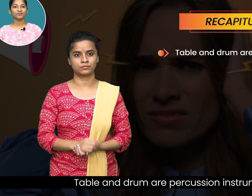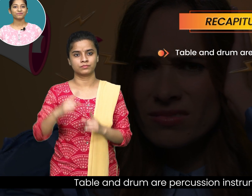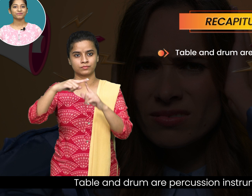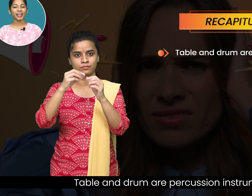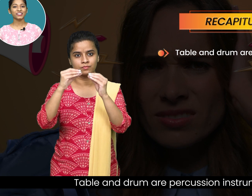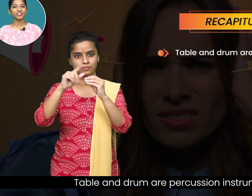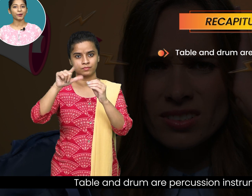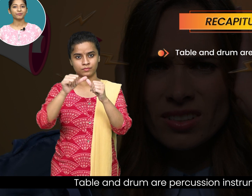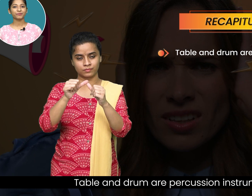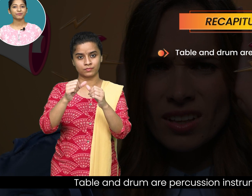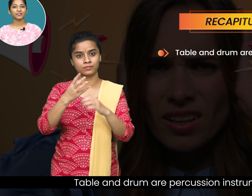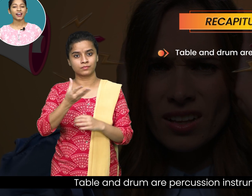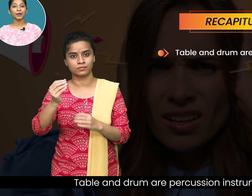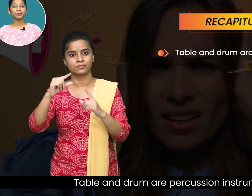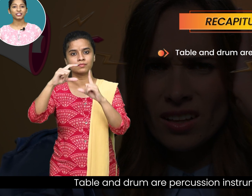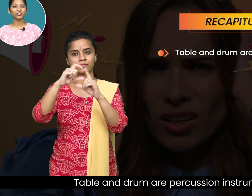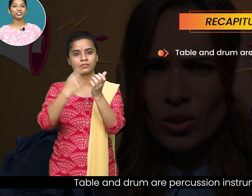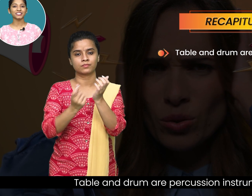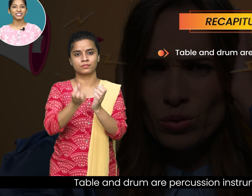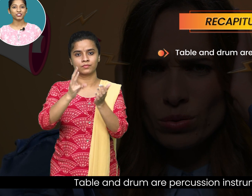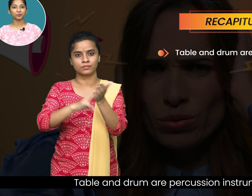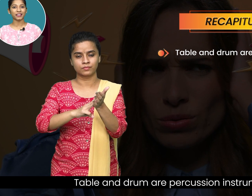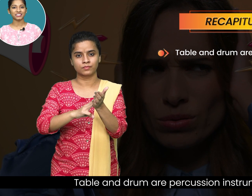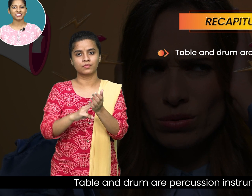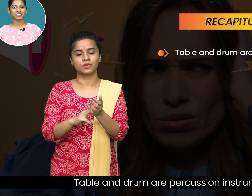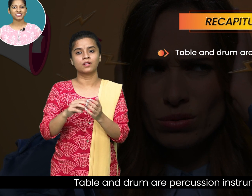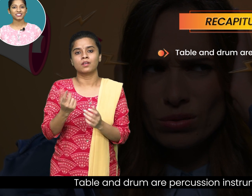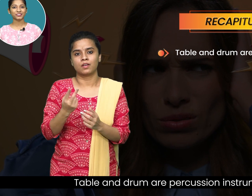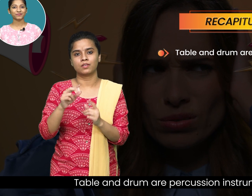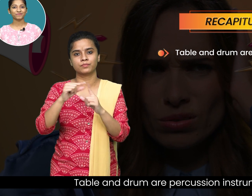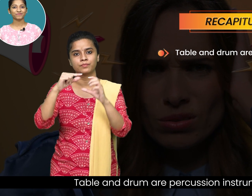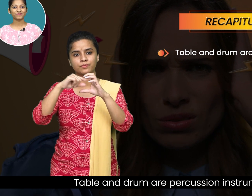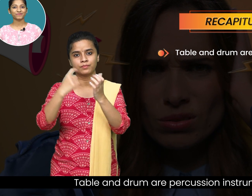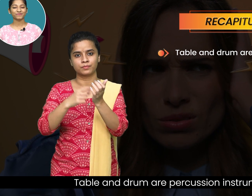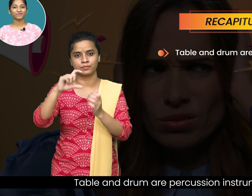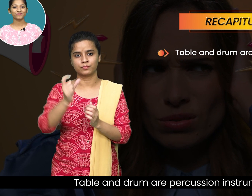Tabla and drum are percussion instruments.